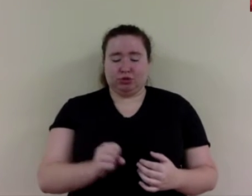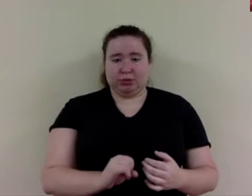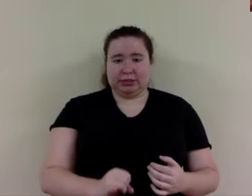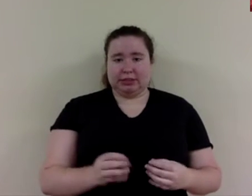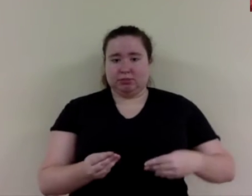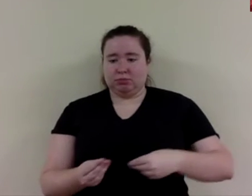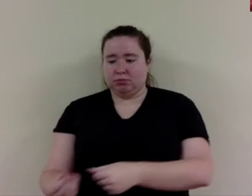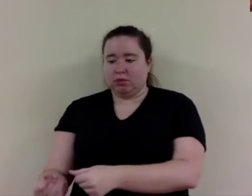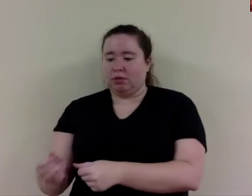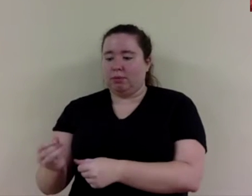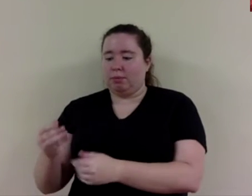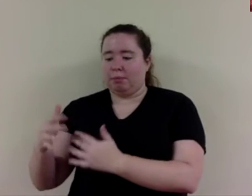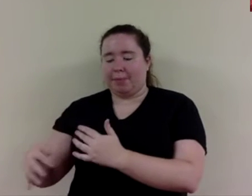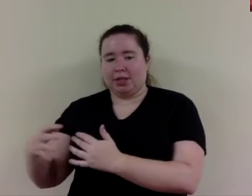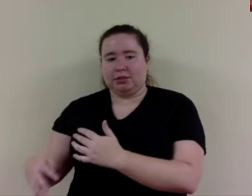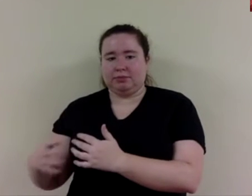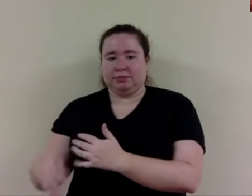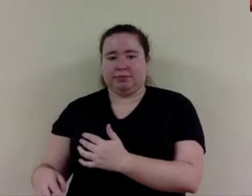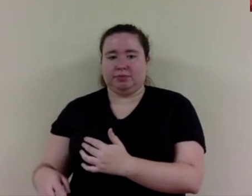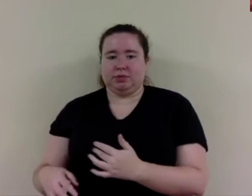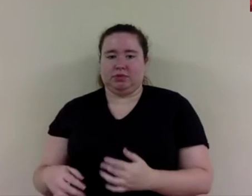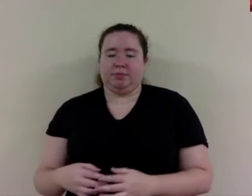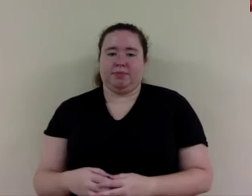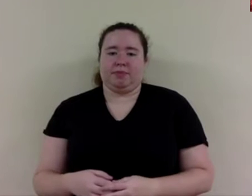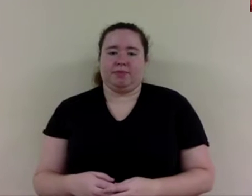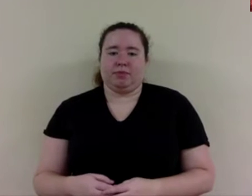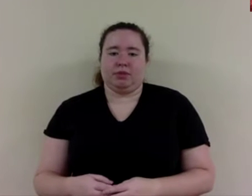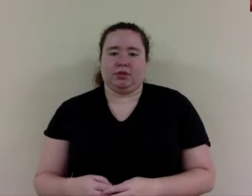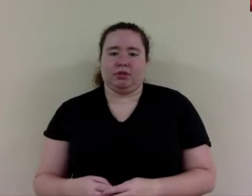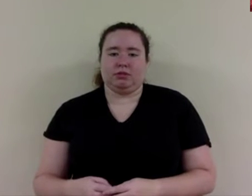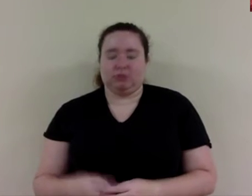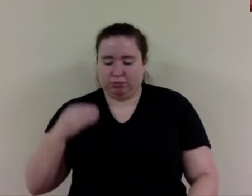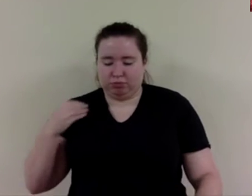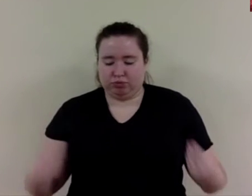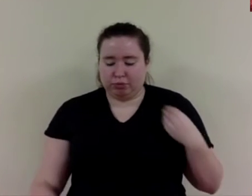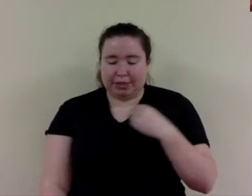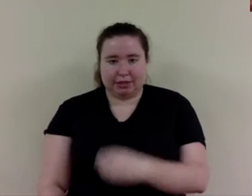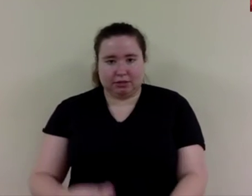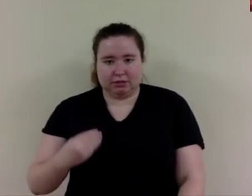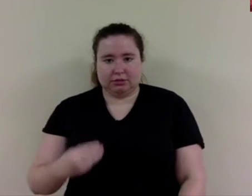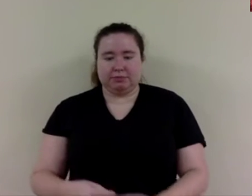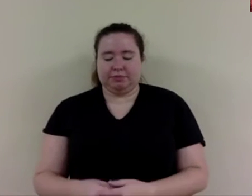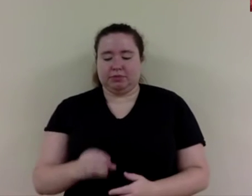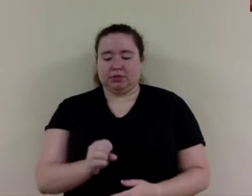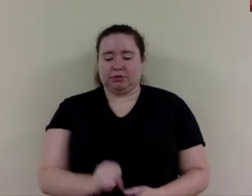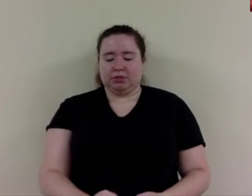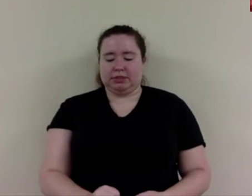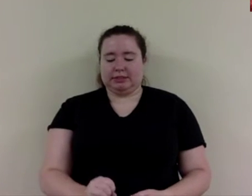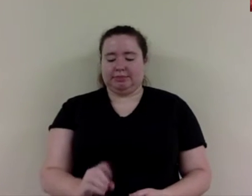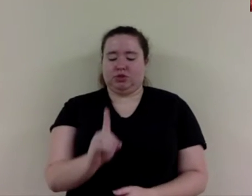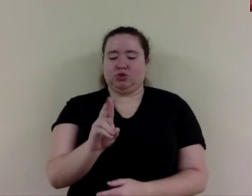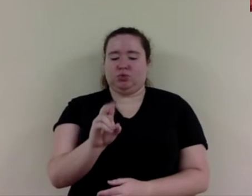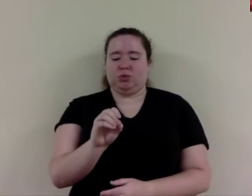the products of sugars and fats and proteins to every other tissue in your body. The small intestine, primarily the duodenum